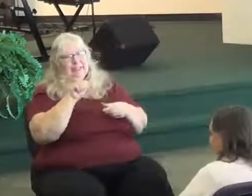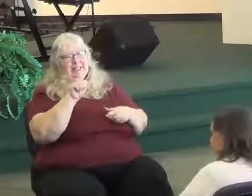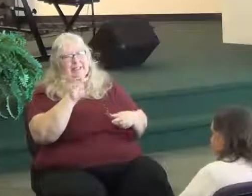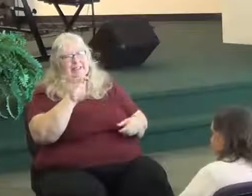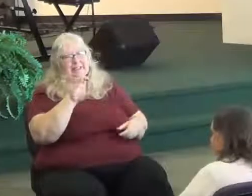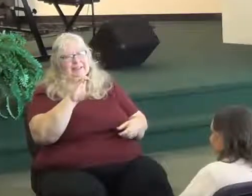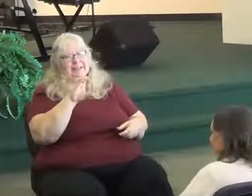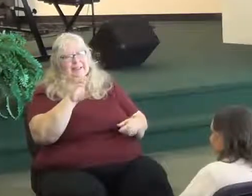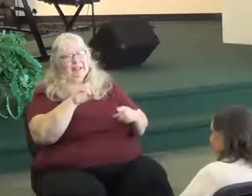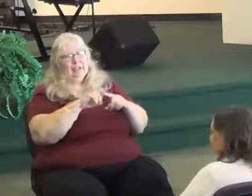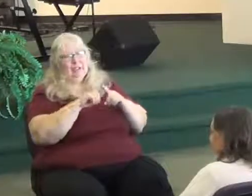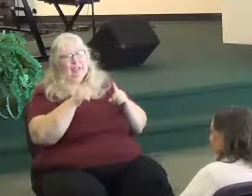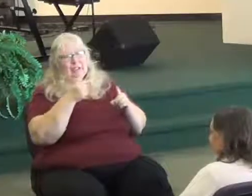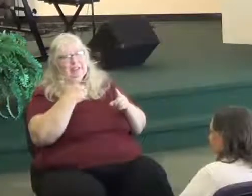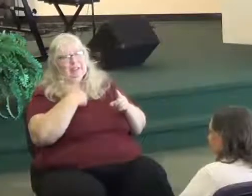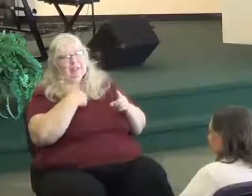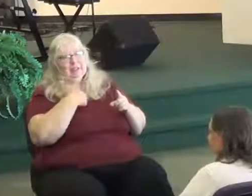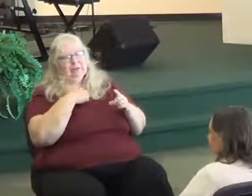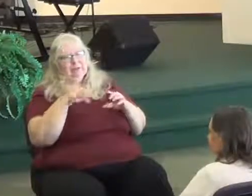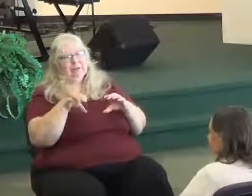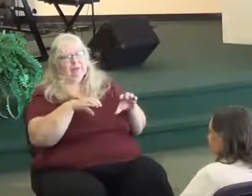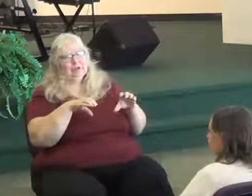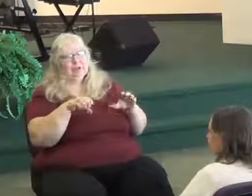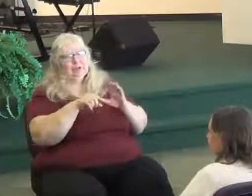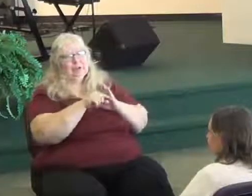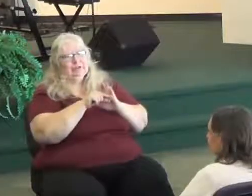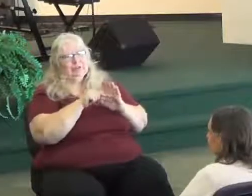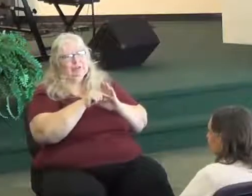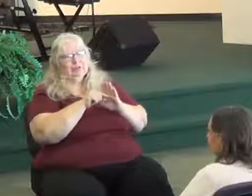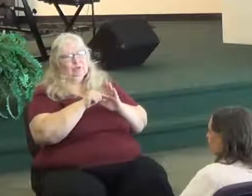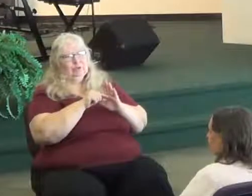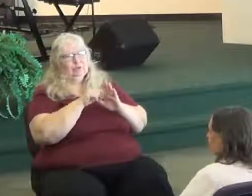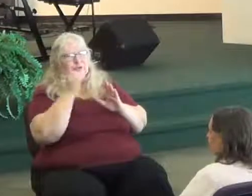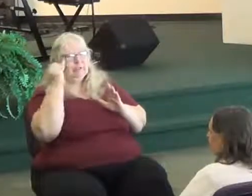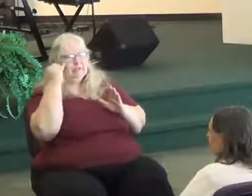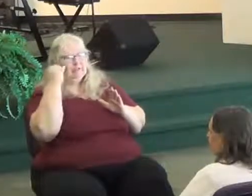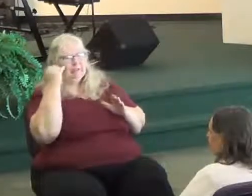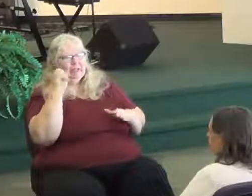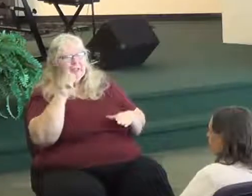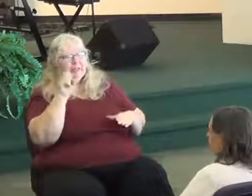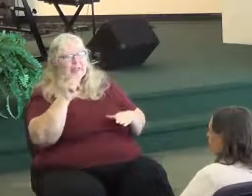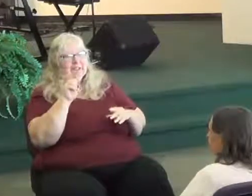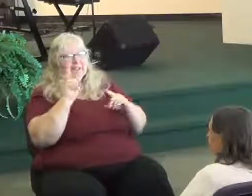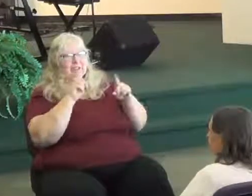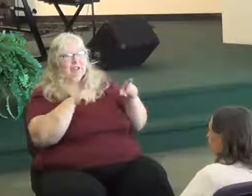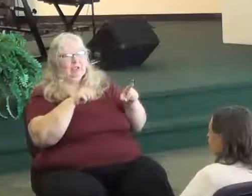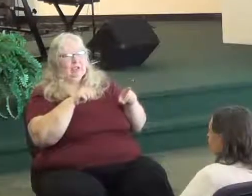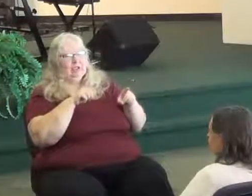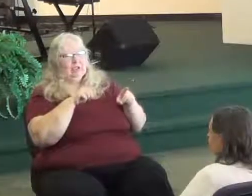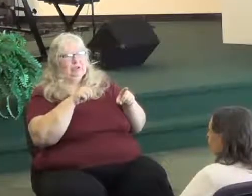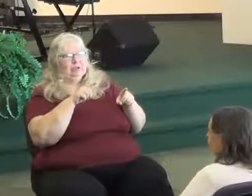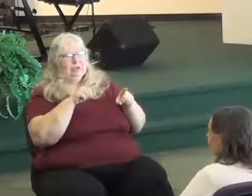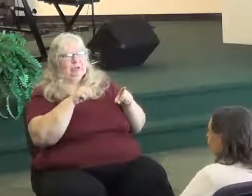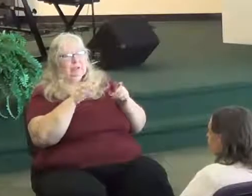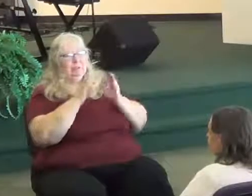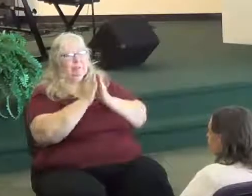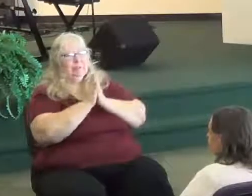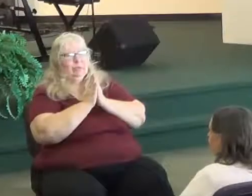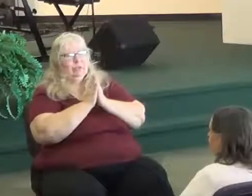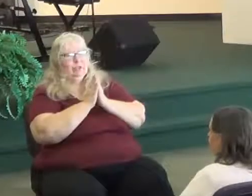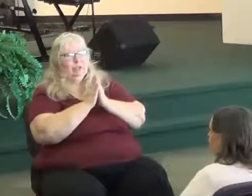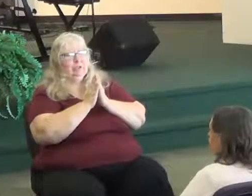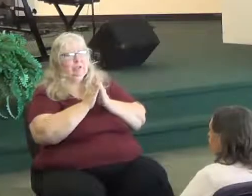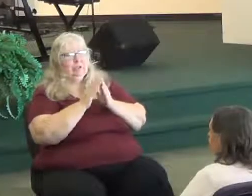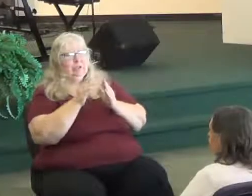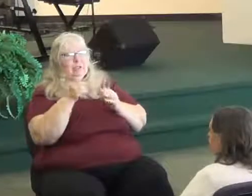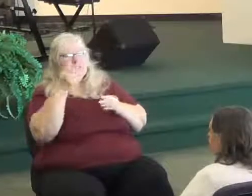But I was going to do this scripture if I needed to go do that fair service this morning, because it includes